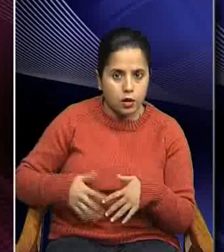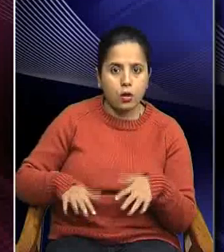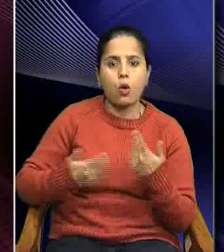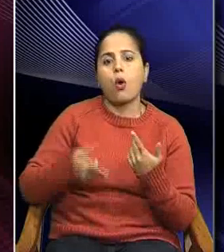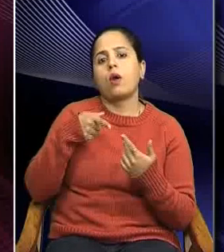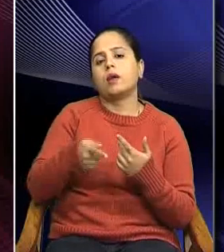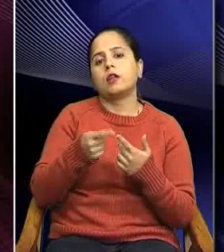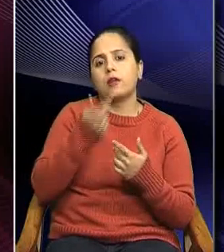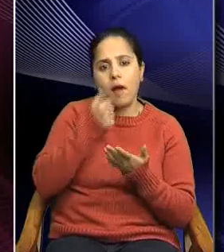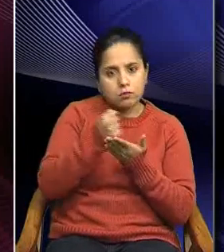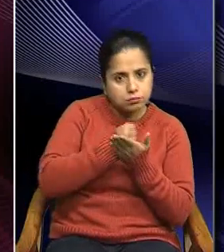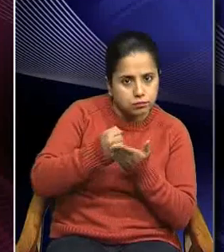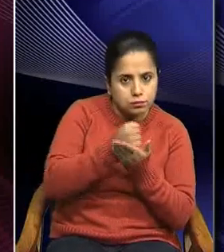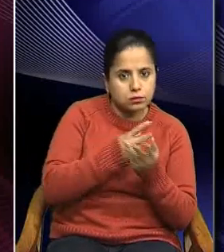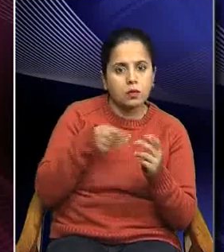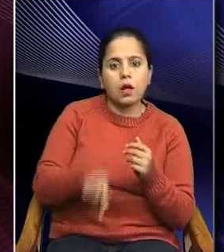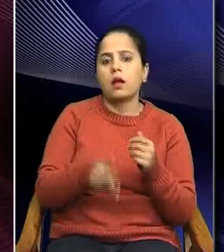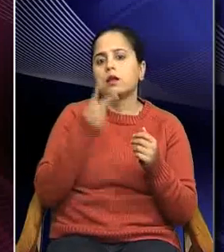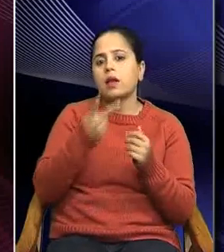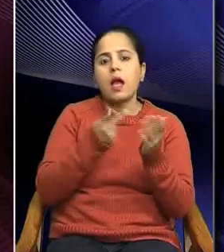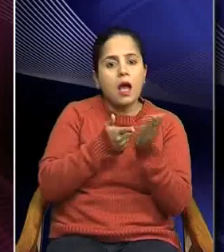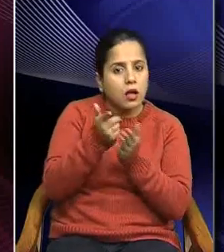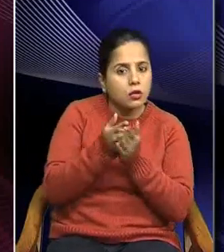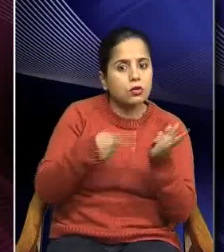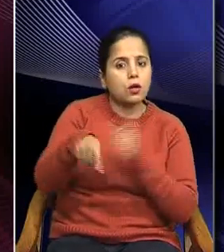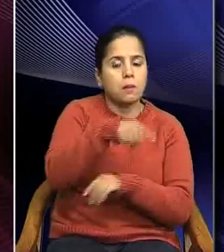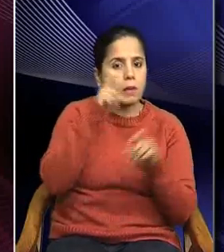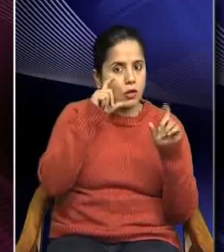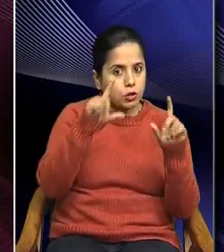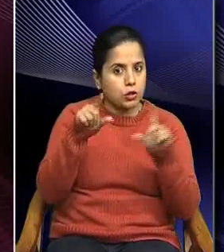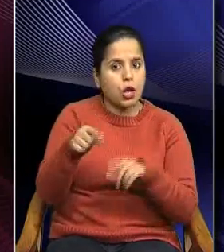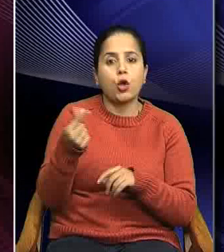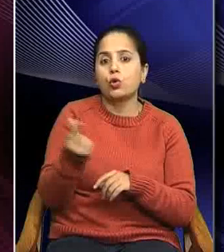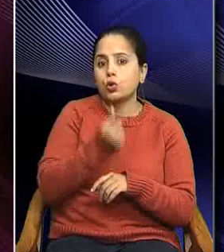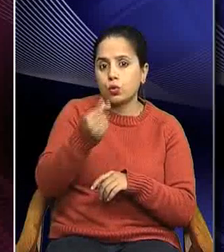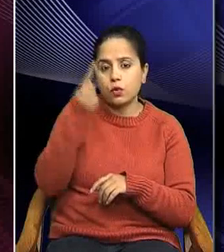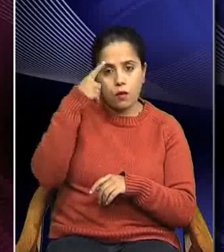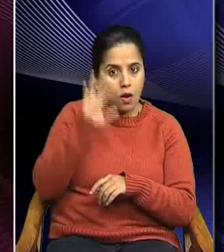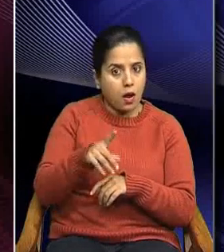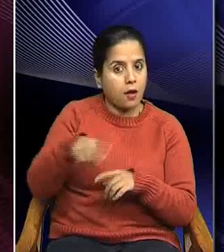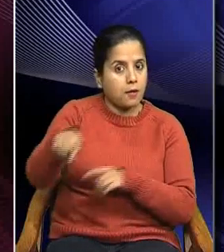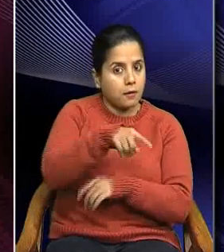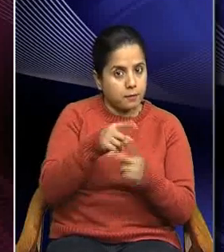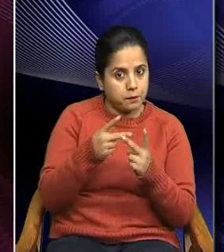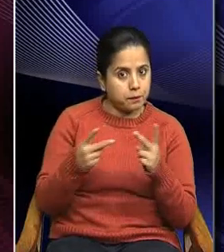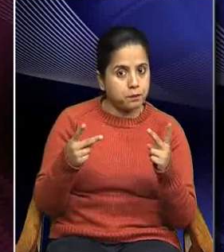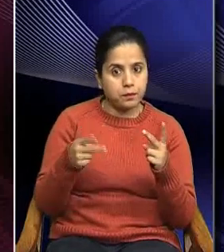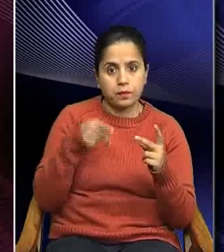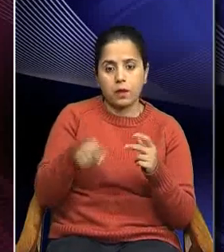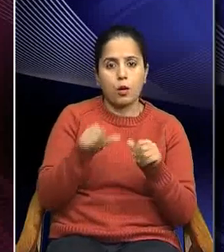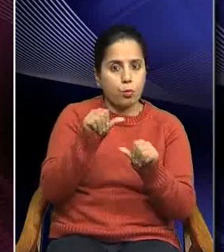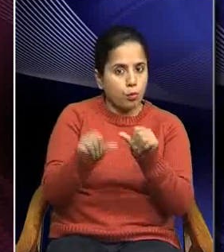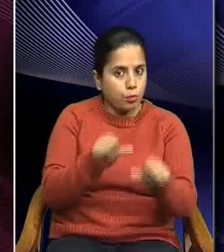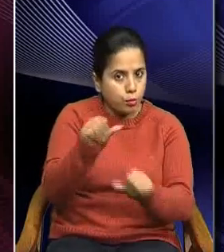So, these are agricultural imageries that are used to make sense of a process